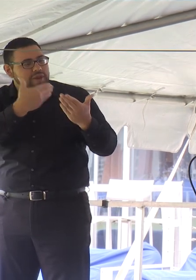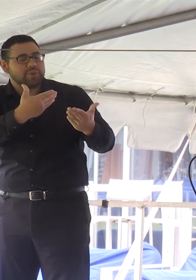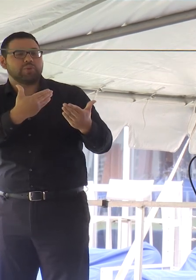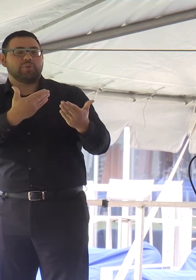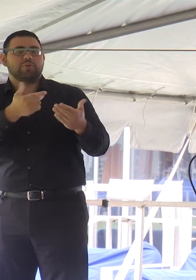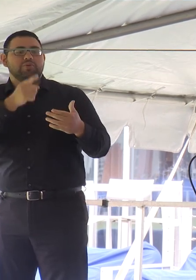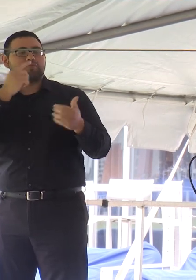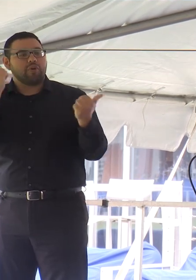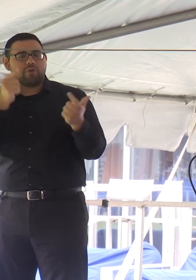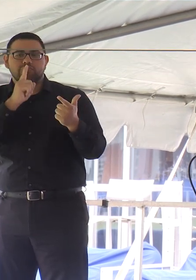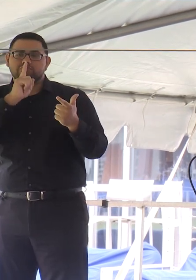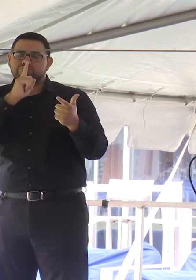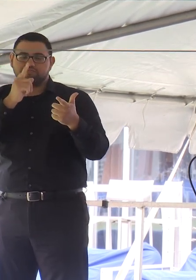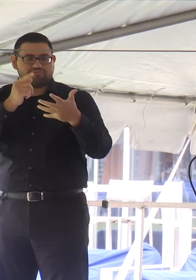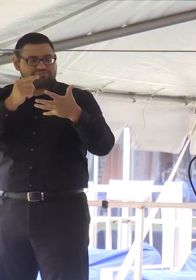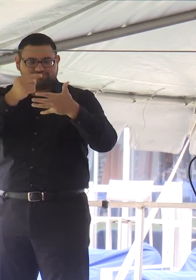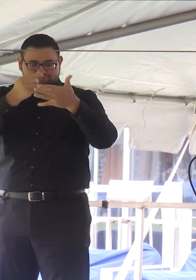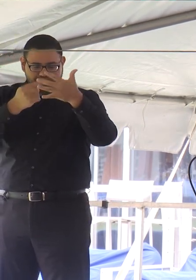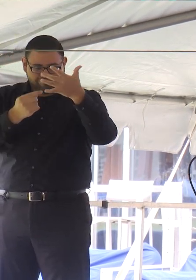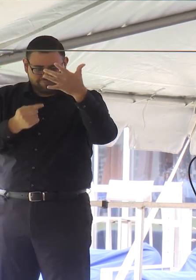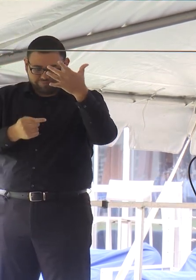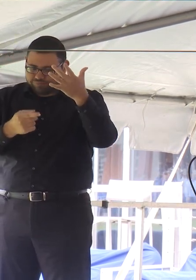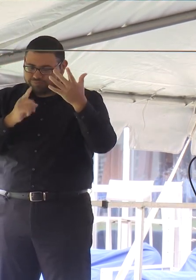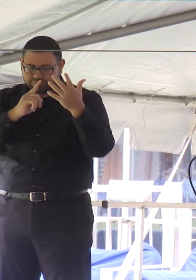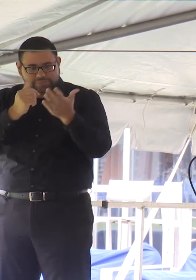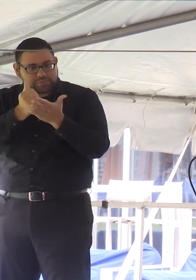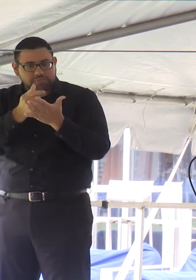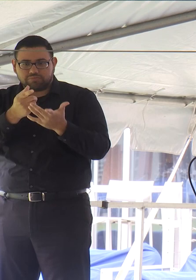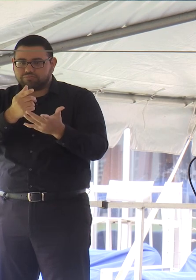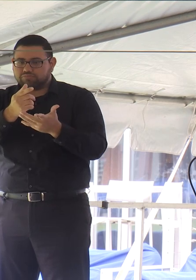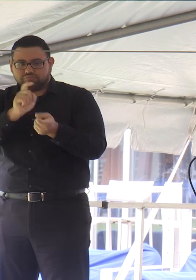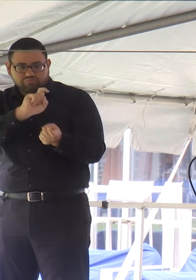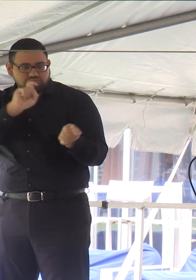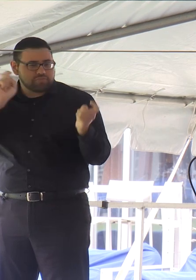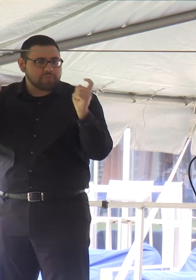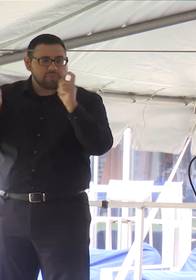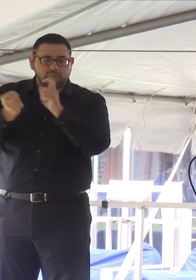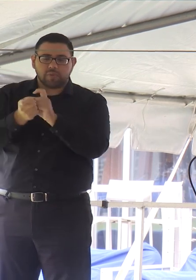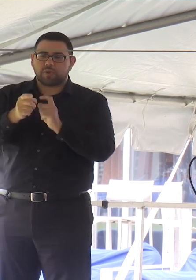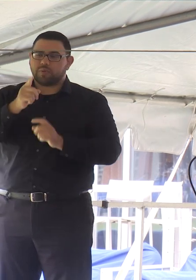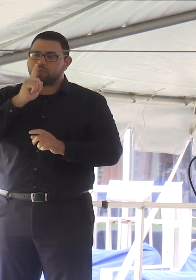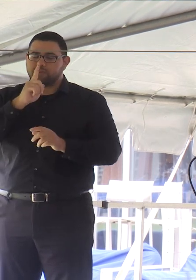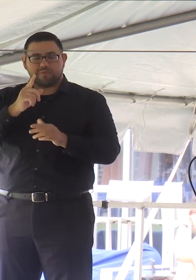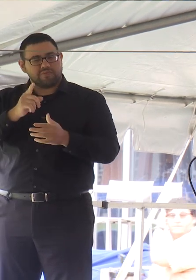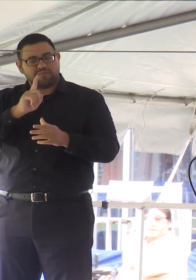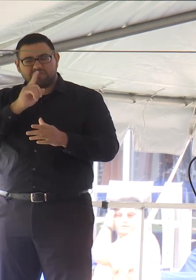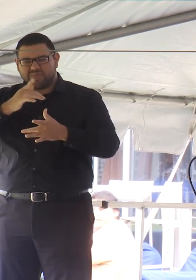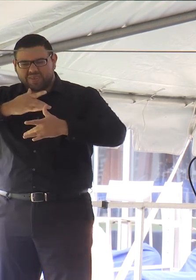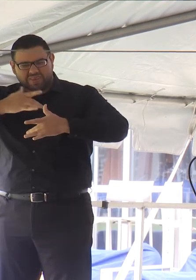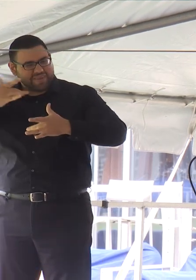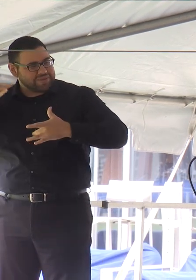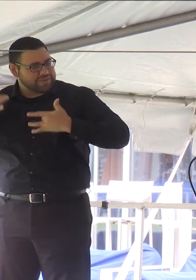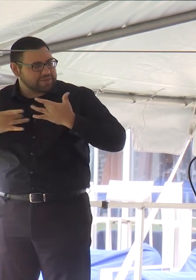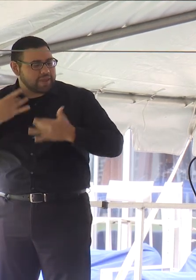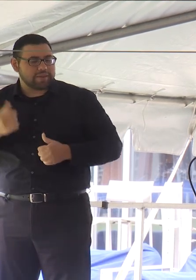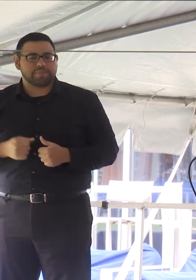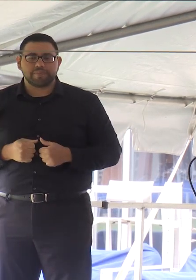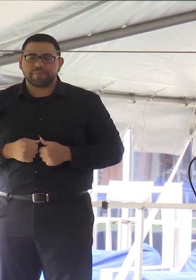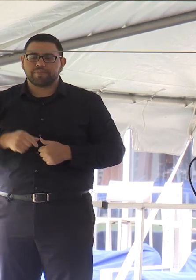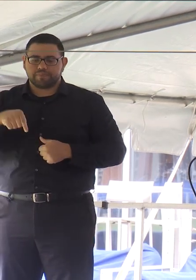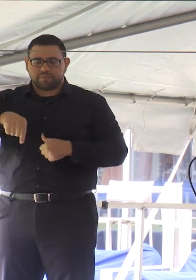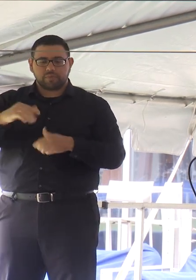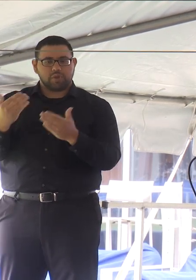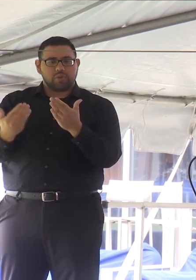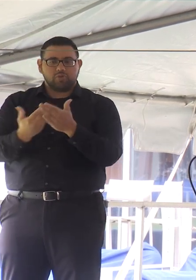is every adjective in the book. It's historic, it's transformative, and it's certainly very, very exciting. This is going to set a